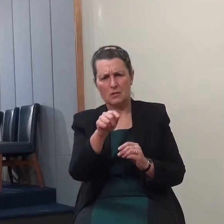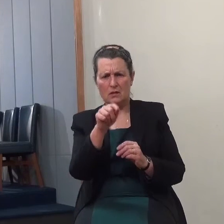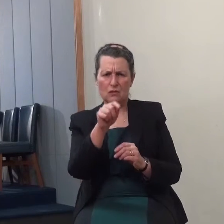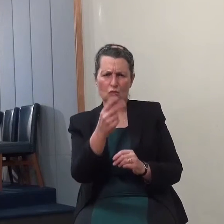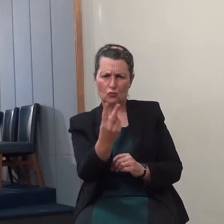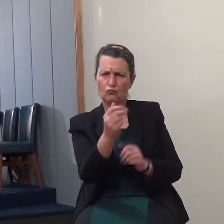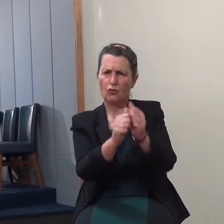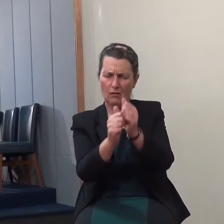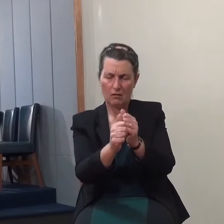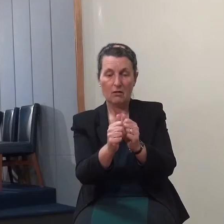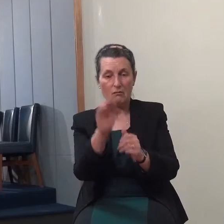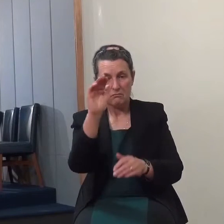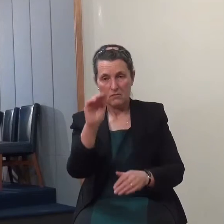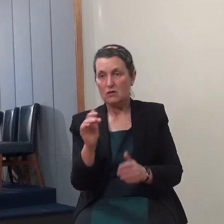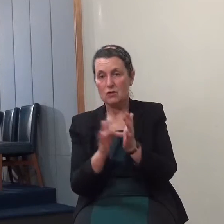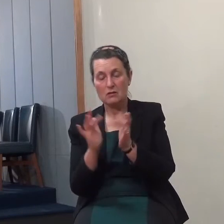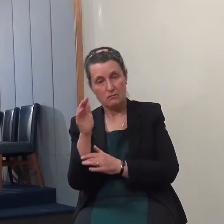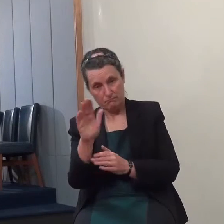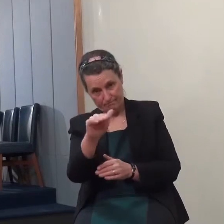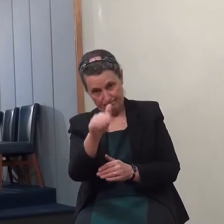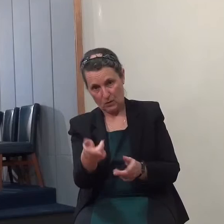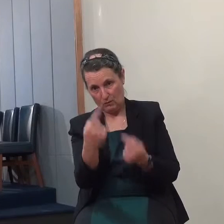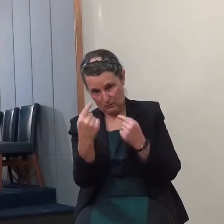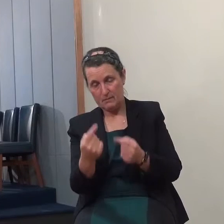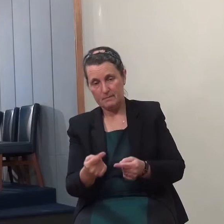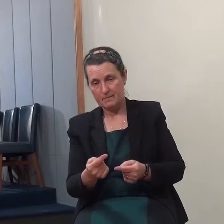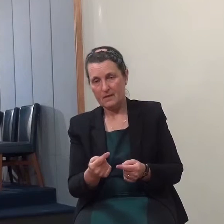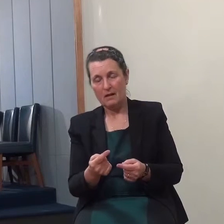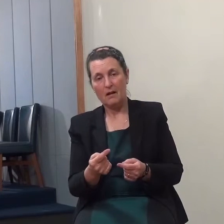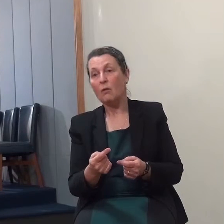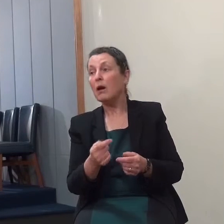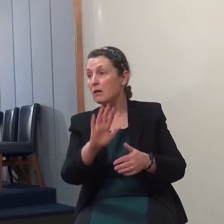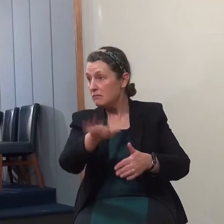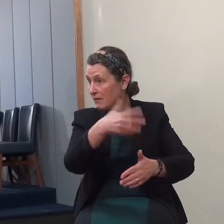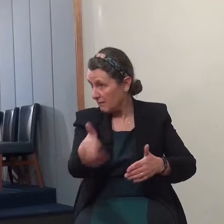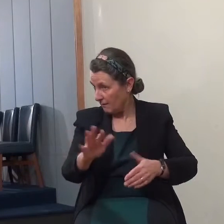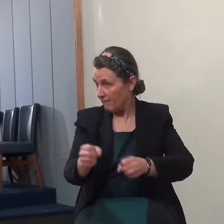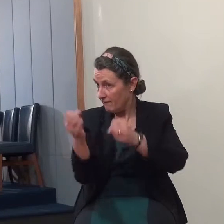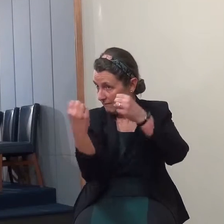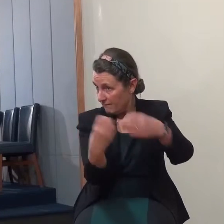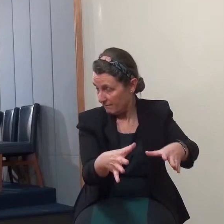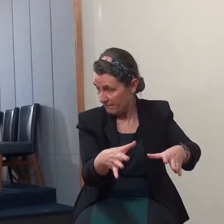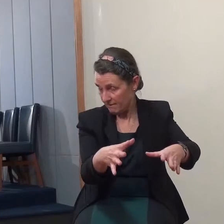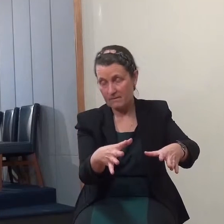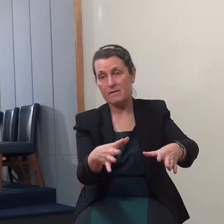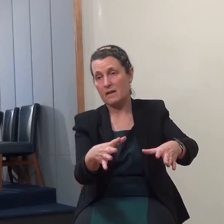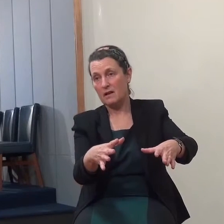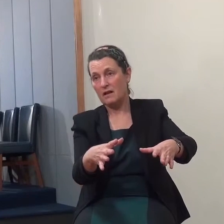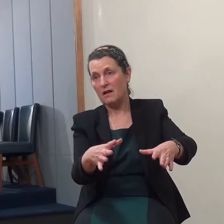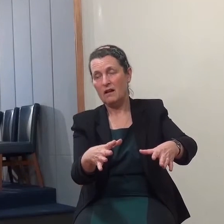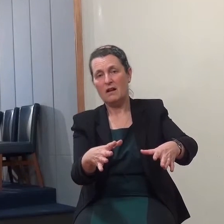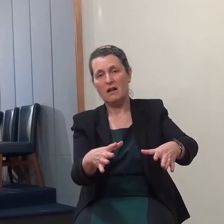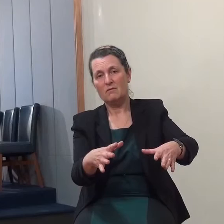And they immediately left the ship and their father. They didn't abandon the family business because they had in mind they would be going